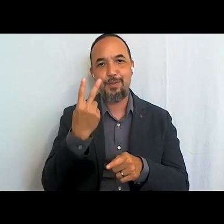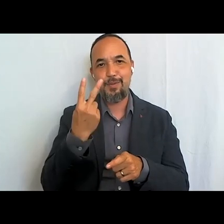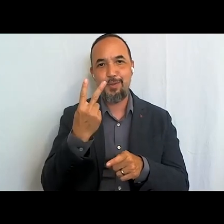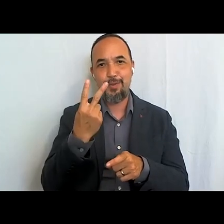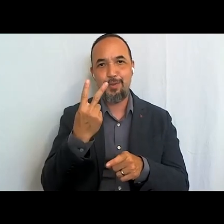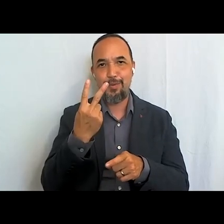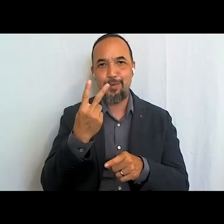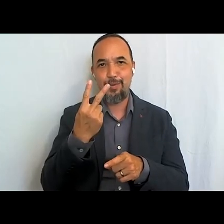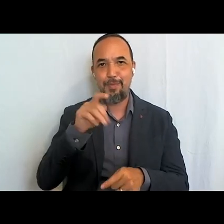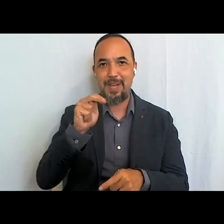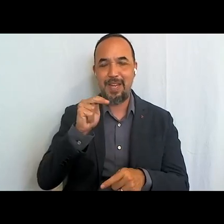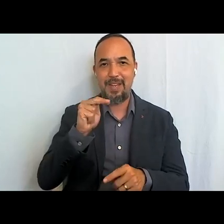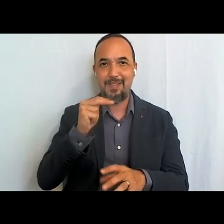before.